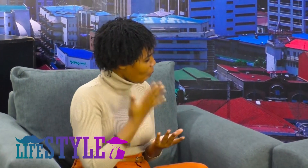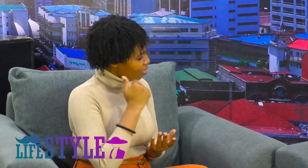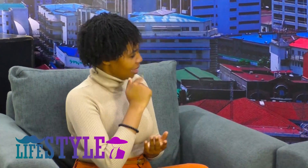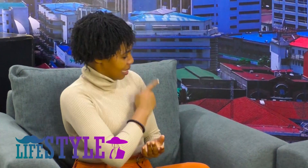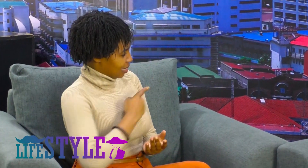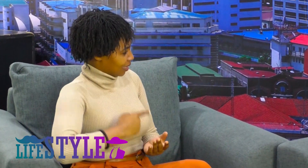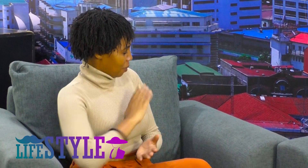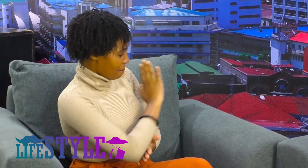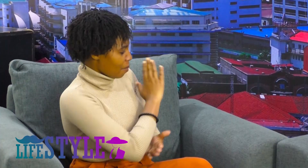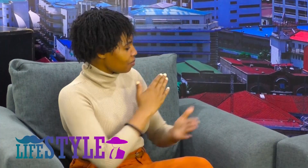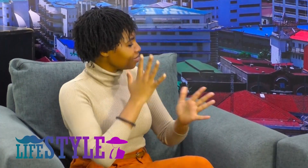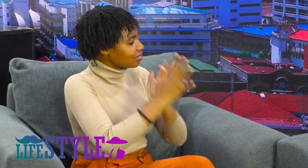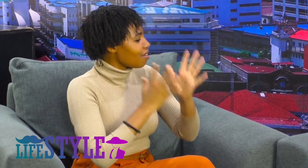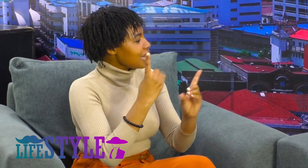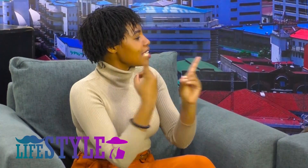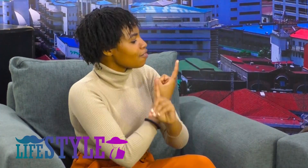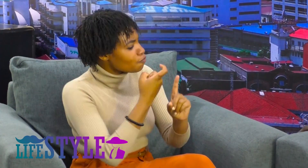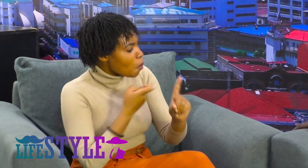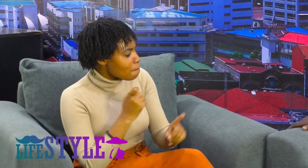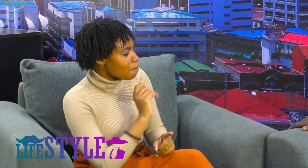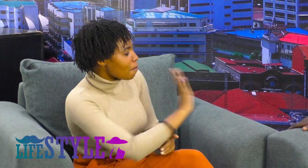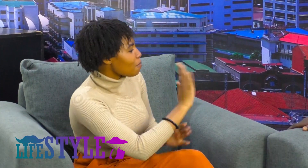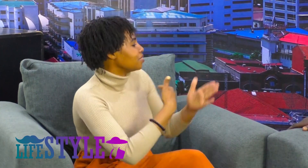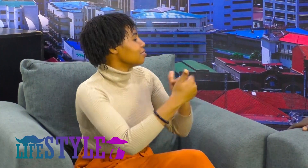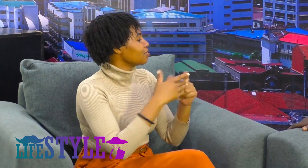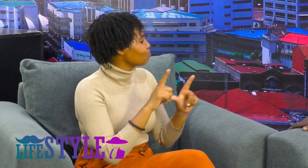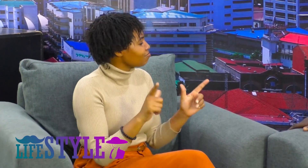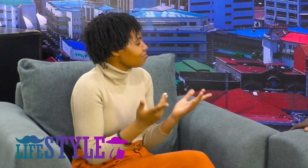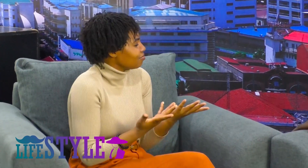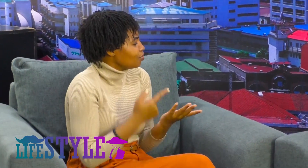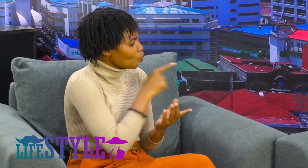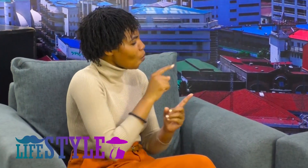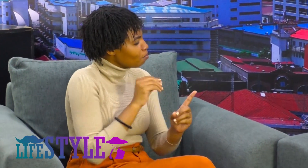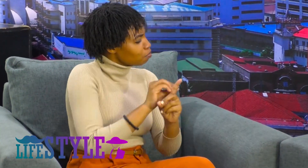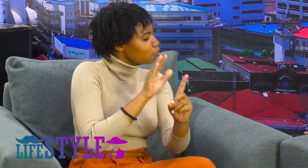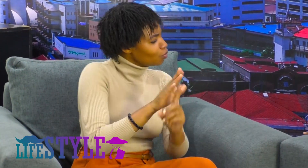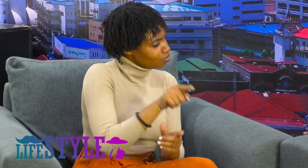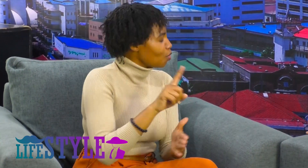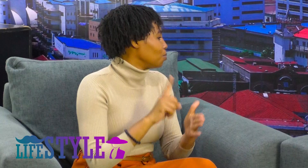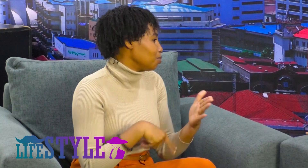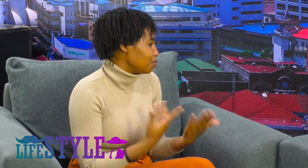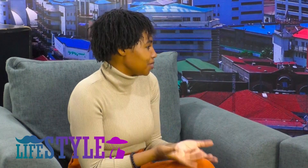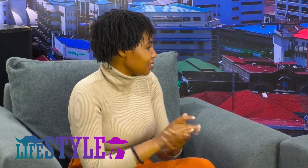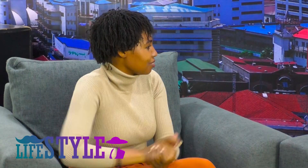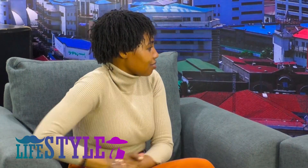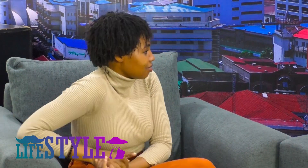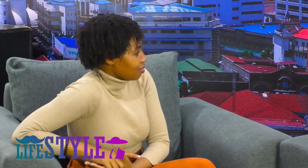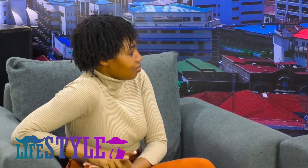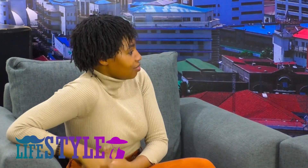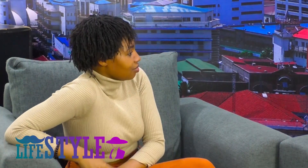language. Do you mean that there are schools that offer different sign language and different signs from what the deaf know? Or how did you